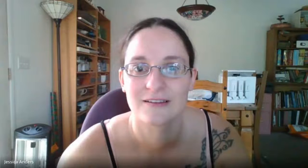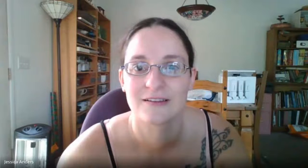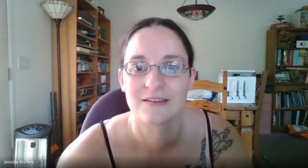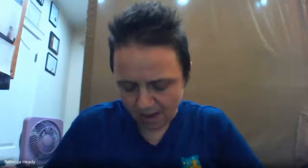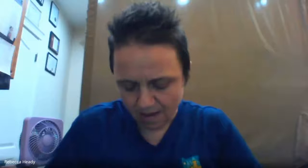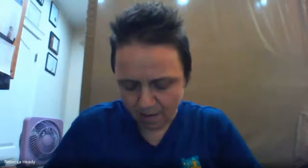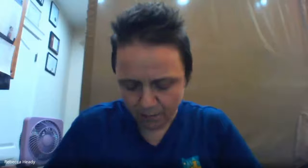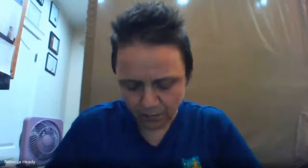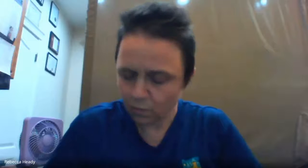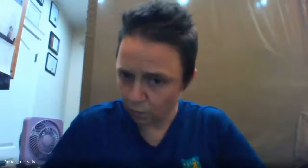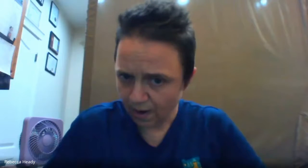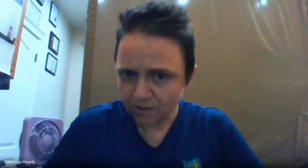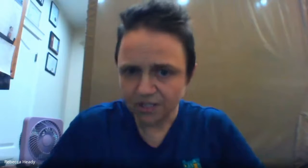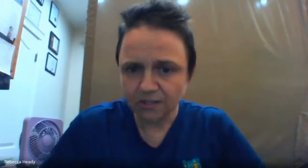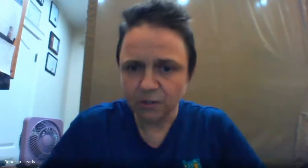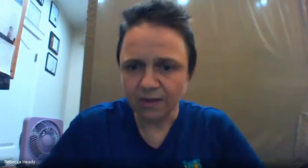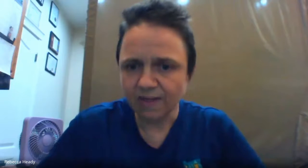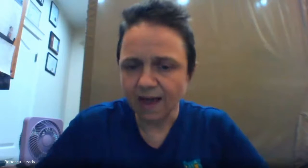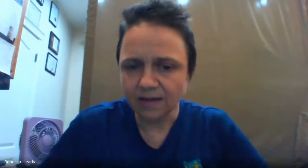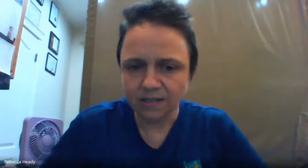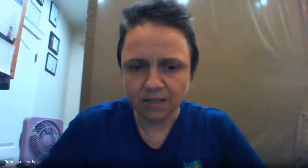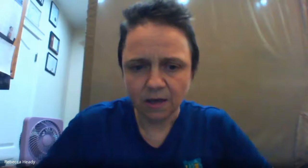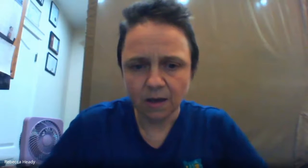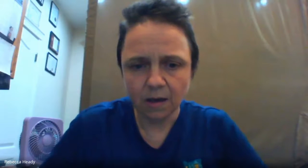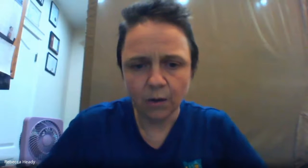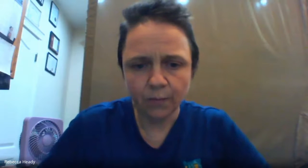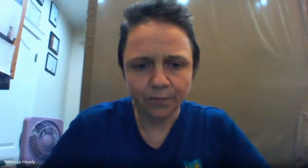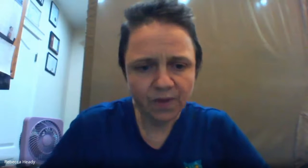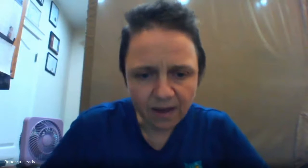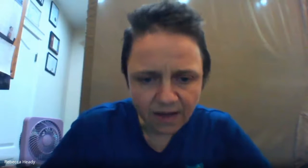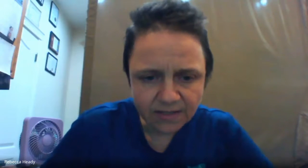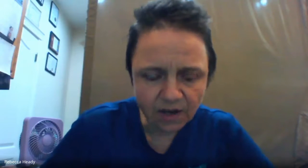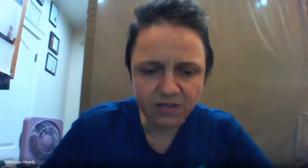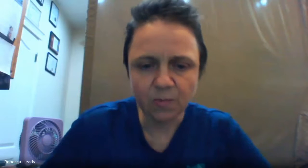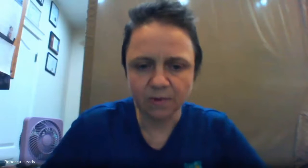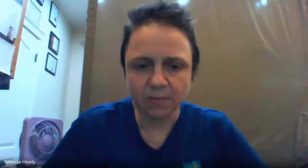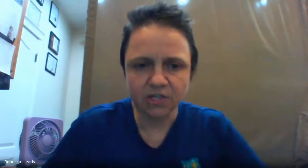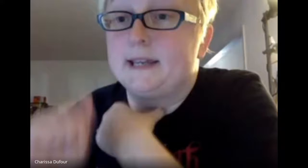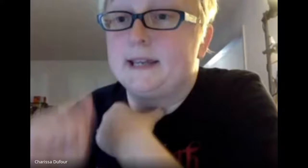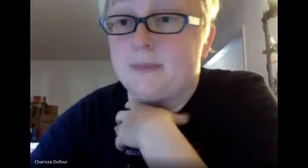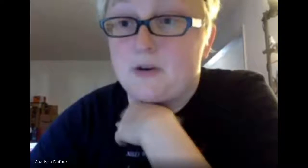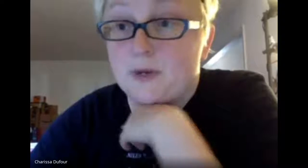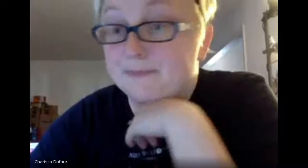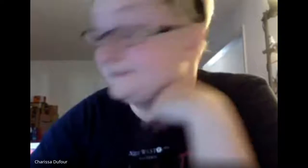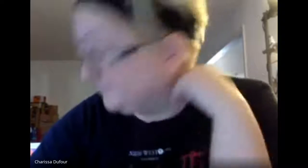Okay. While she is doing that, yeah, I saw it. I just Second week is a better one.